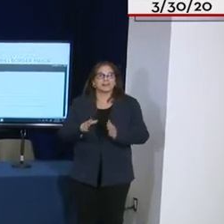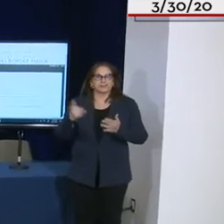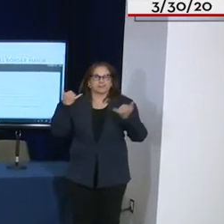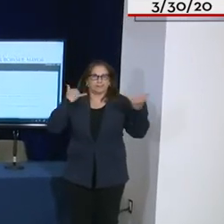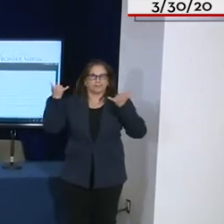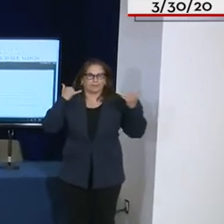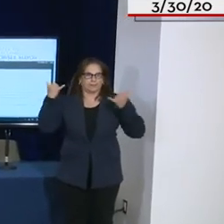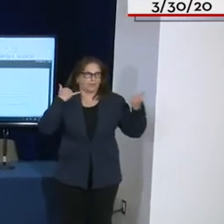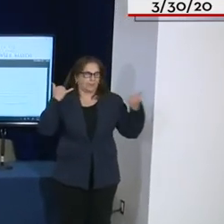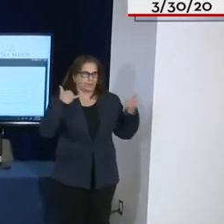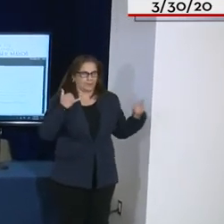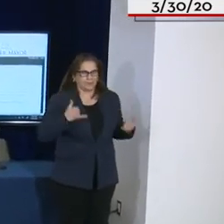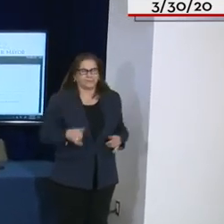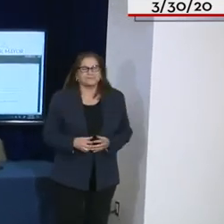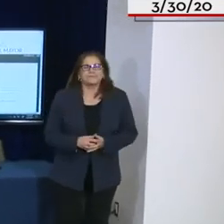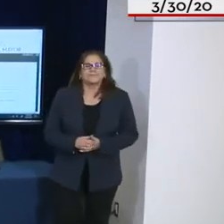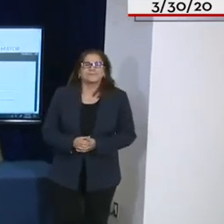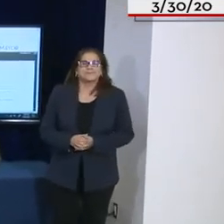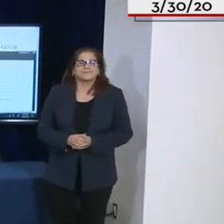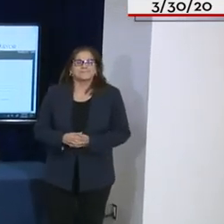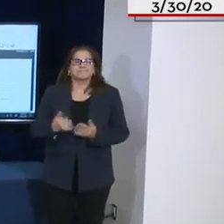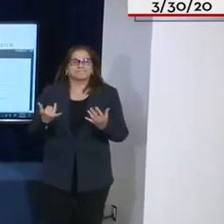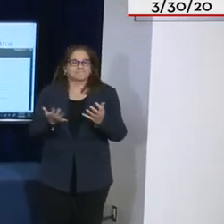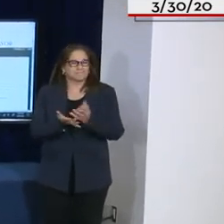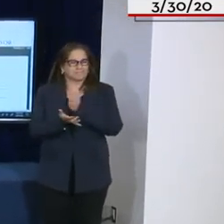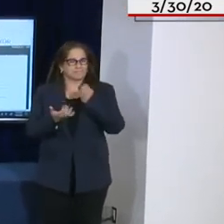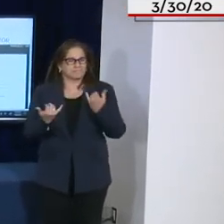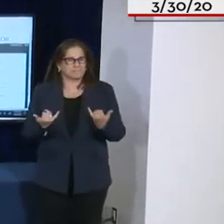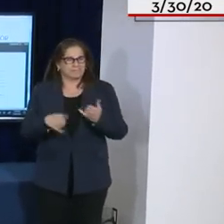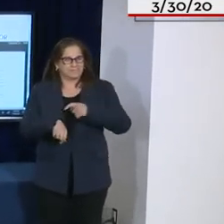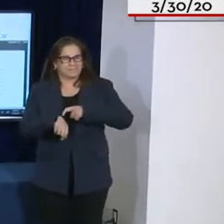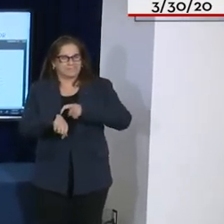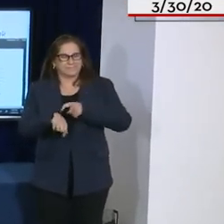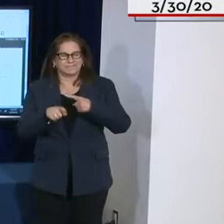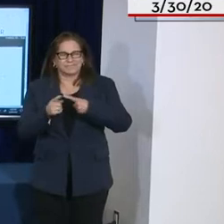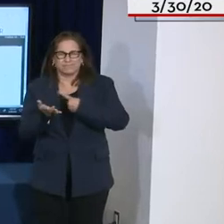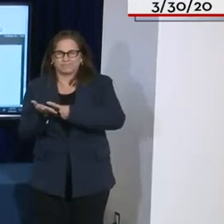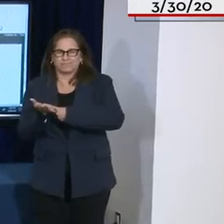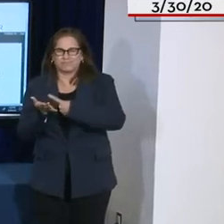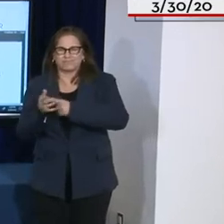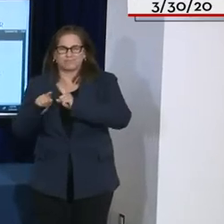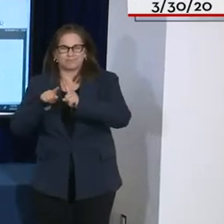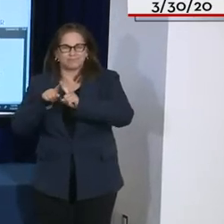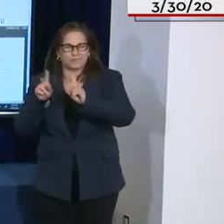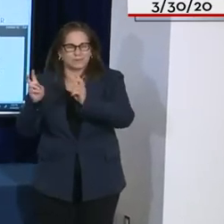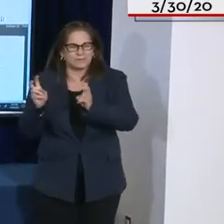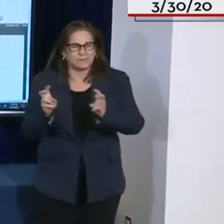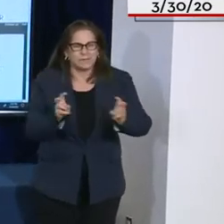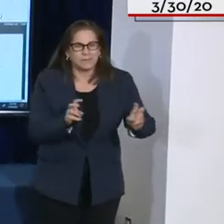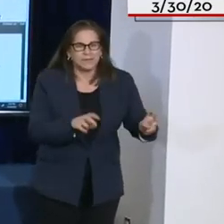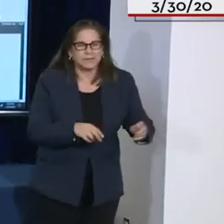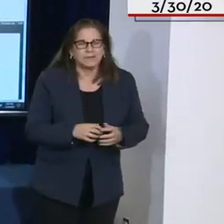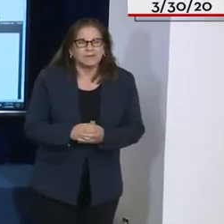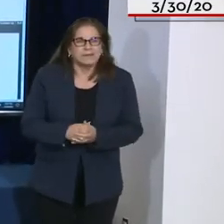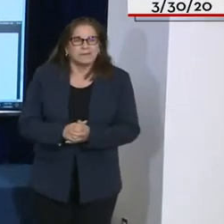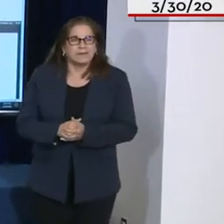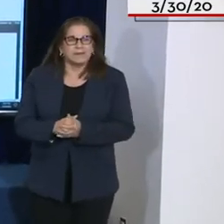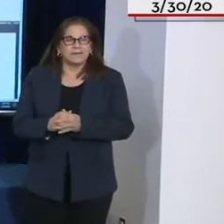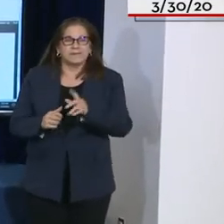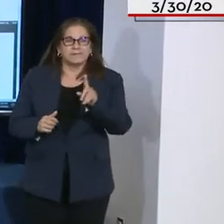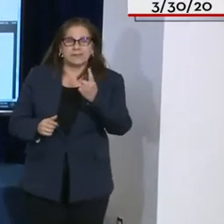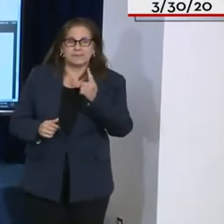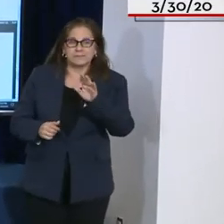time talking about a couple of agenda items. First, is Director Unique Morris Hughes on the line? No, not